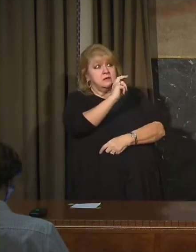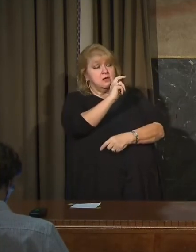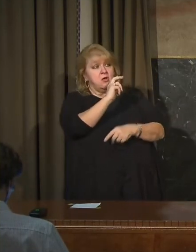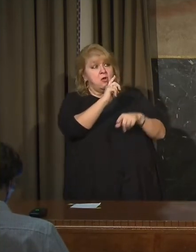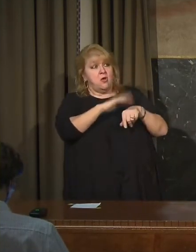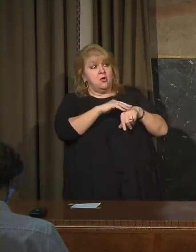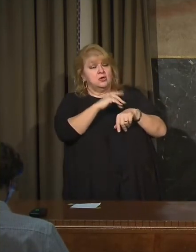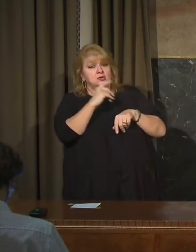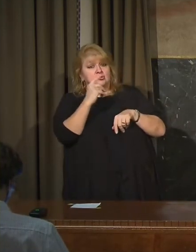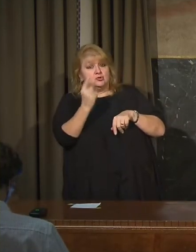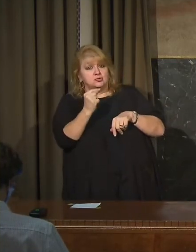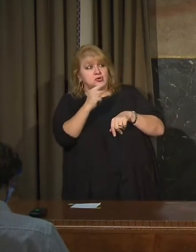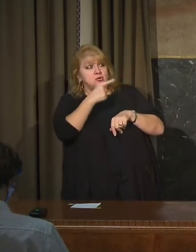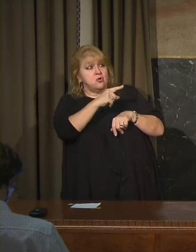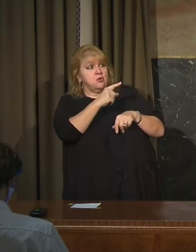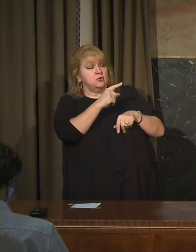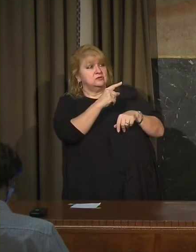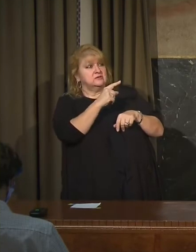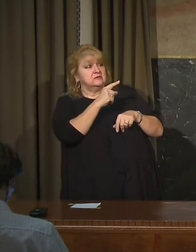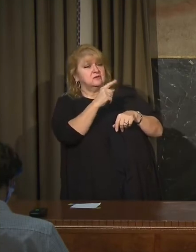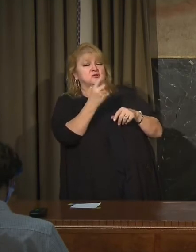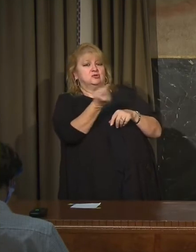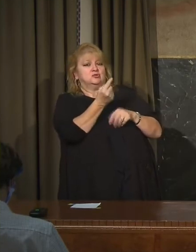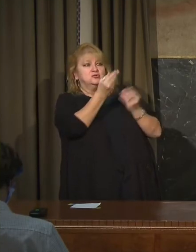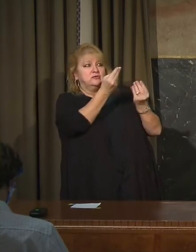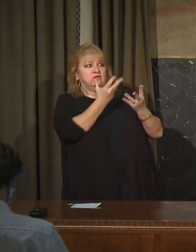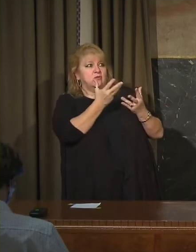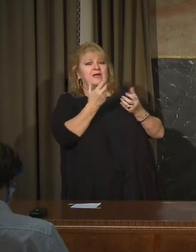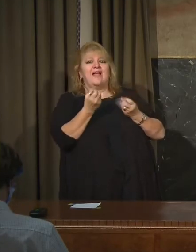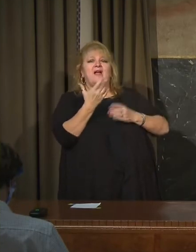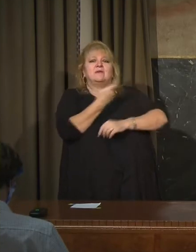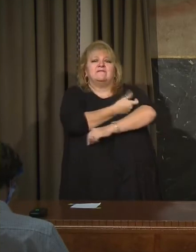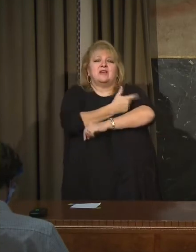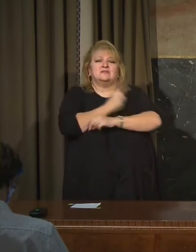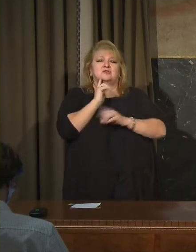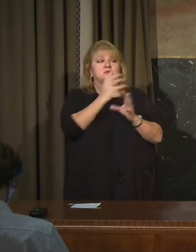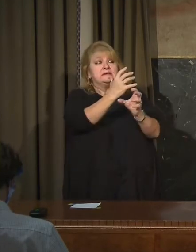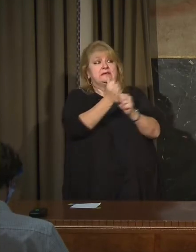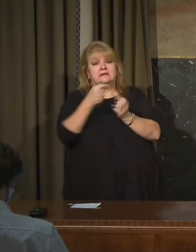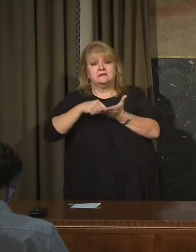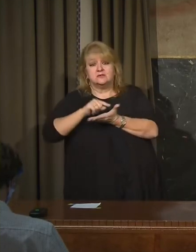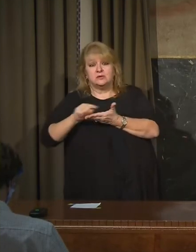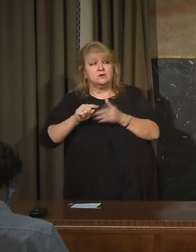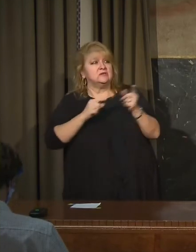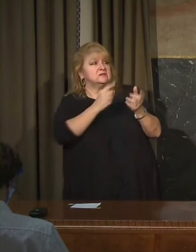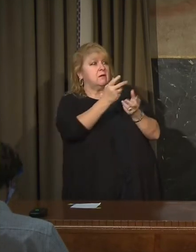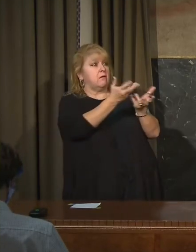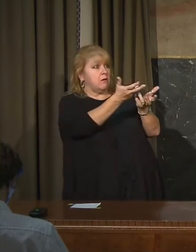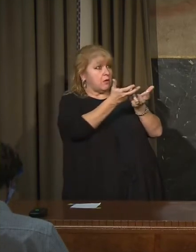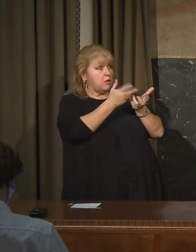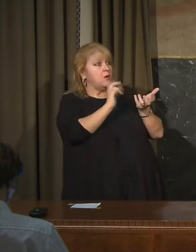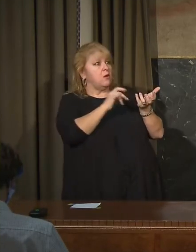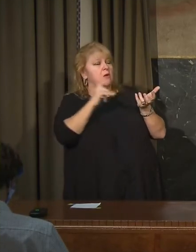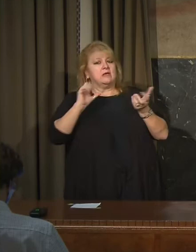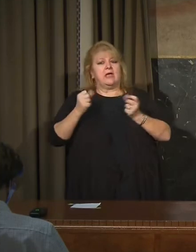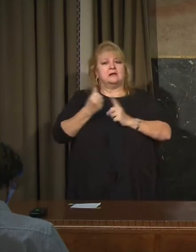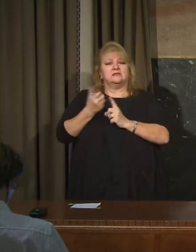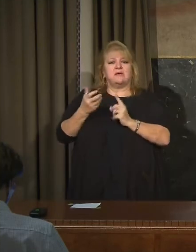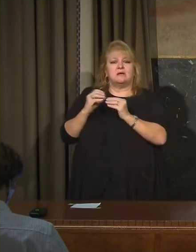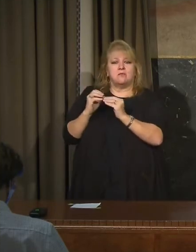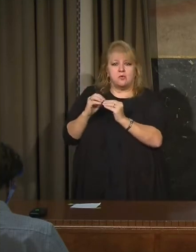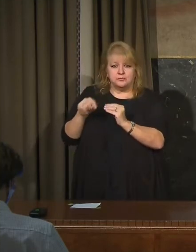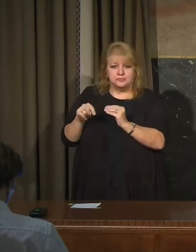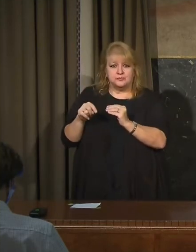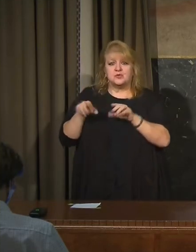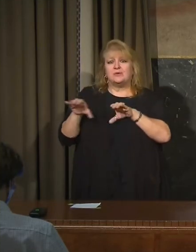for the vaccines that we would receive this week. And we saw an opportunity to do that expansion. And of course, we did it during